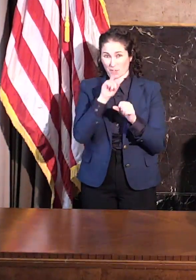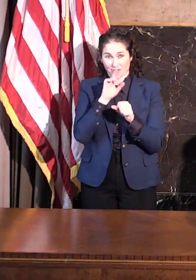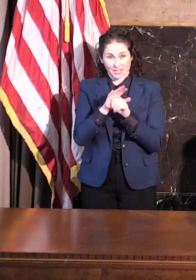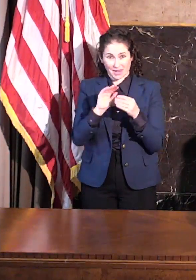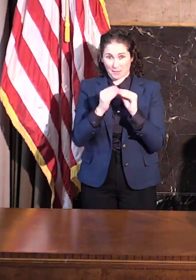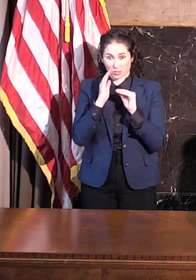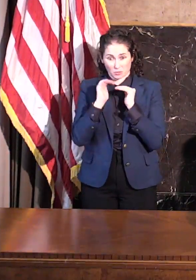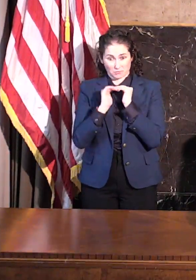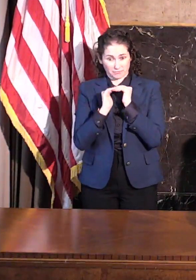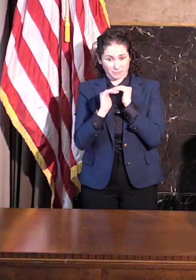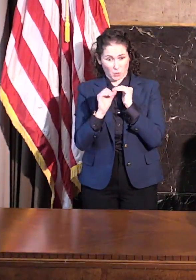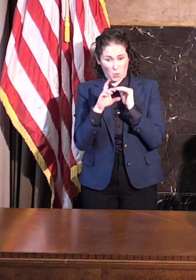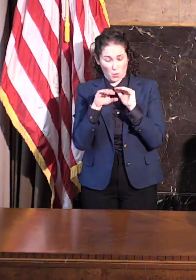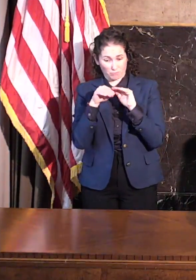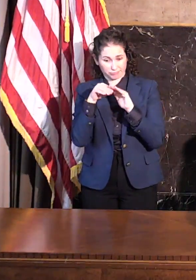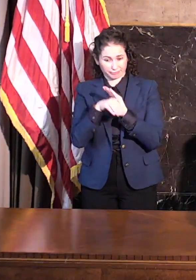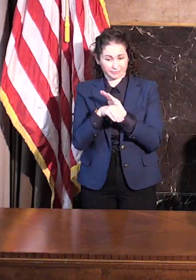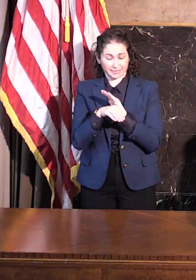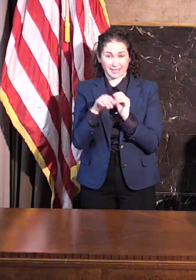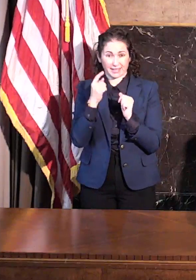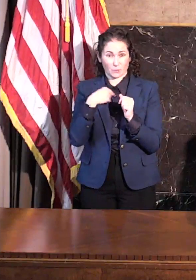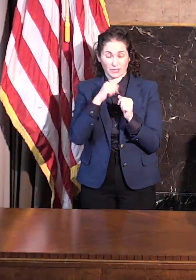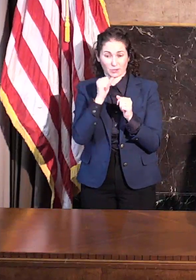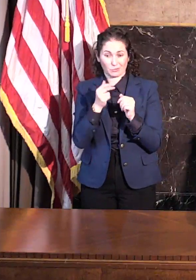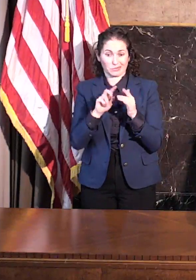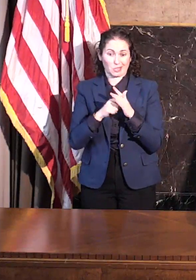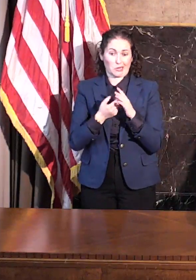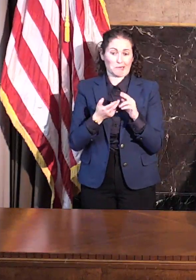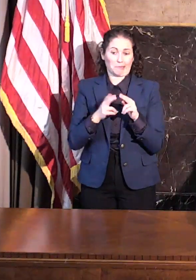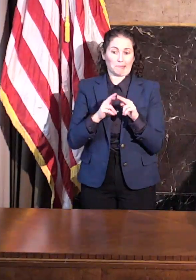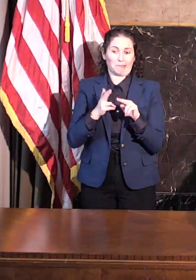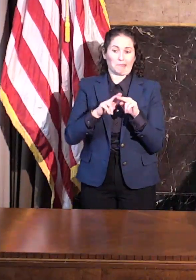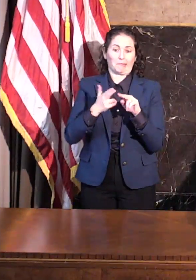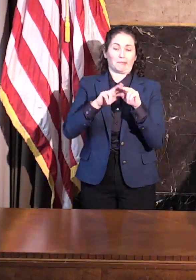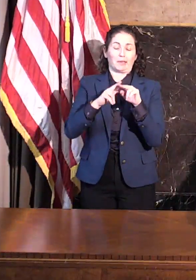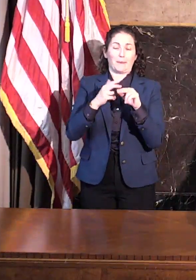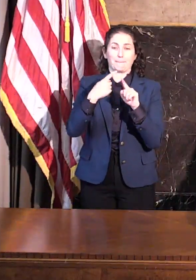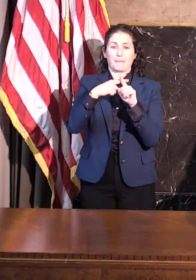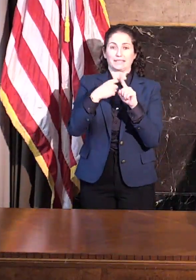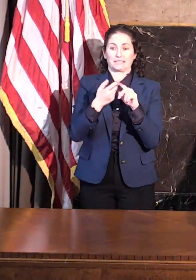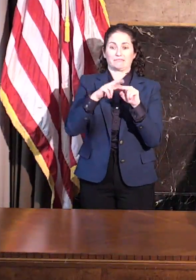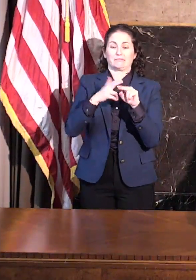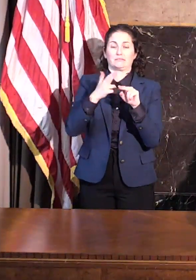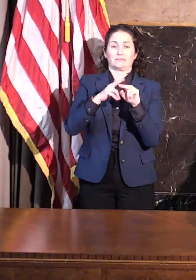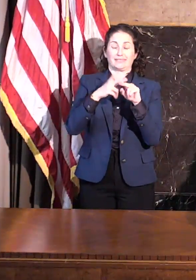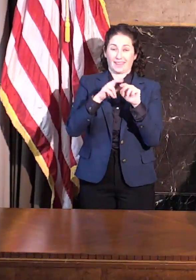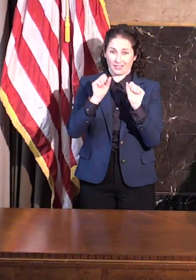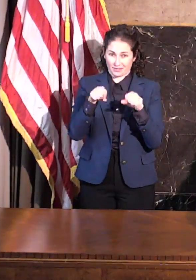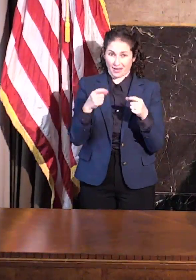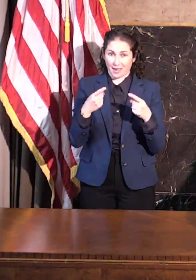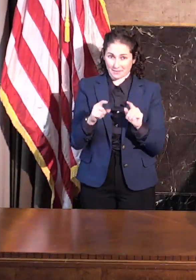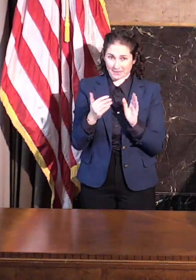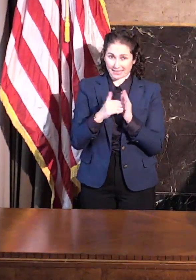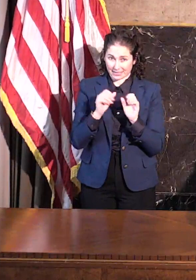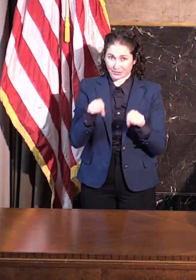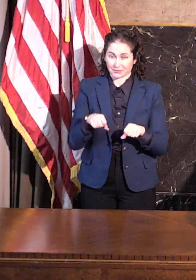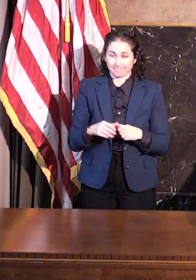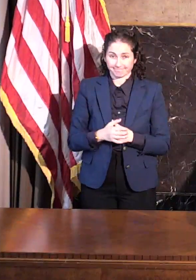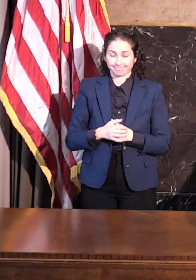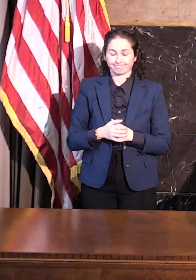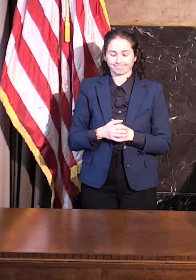happening. And what better way to visit your loved one than to know that it's absolutely safe to do